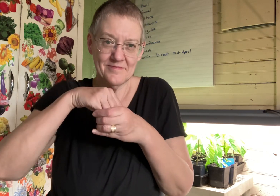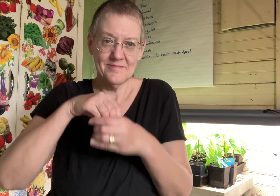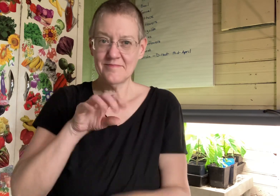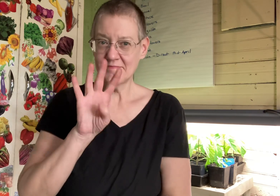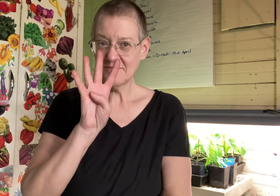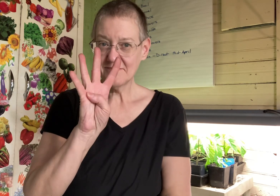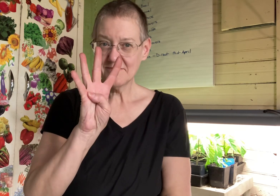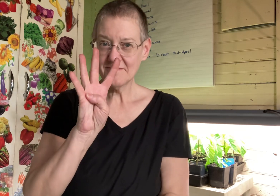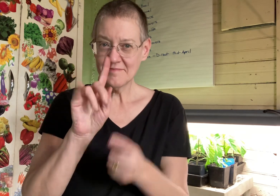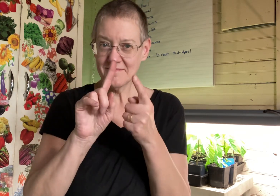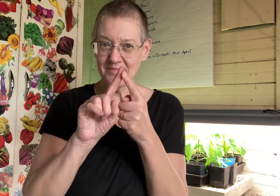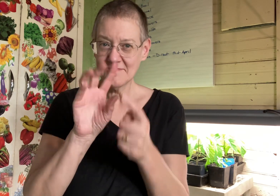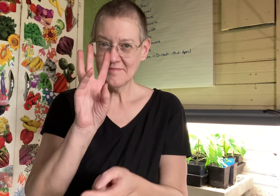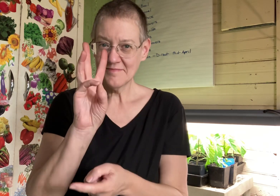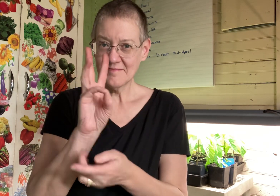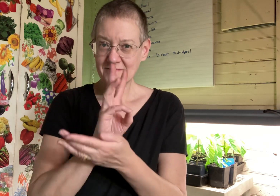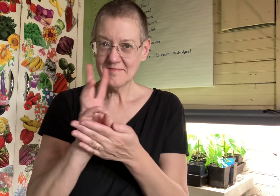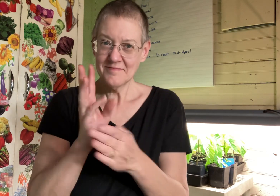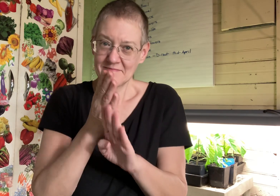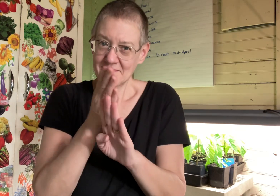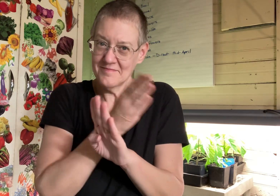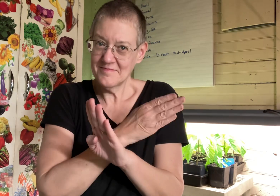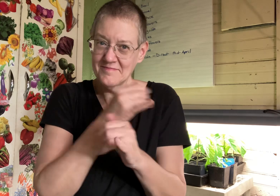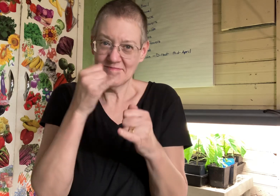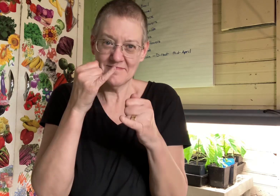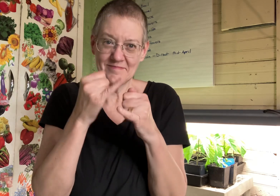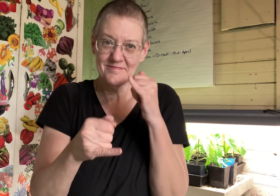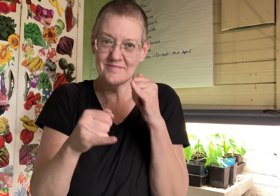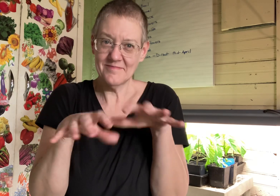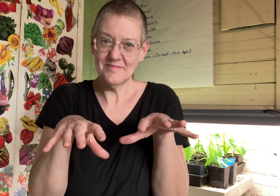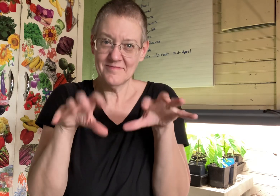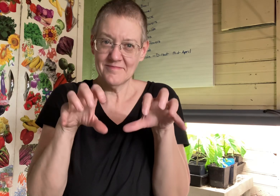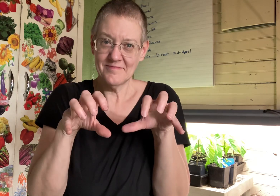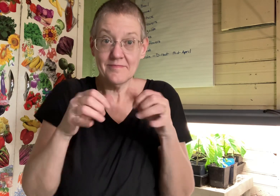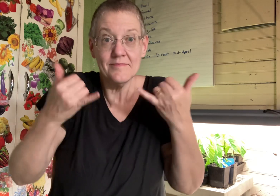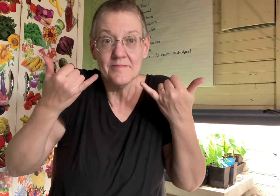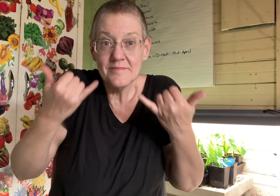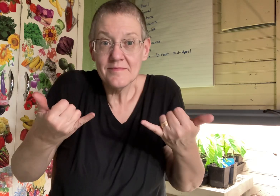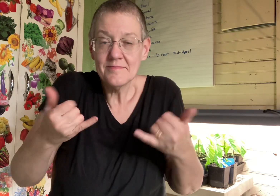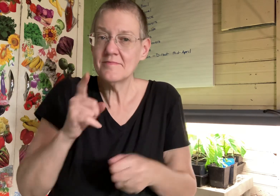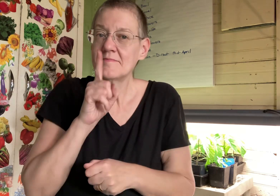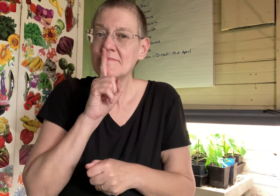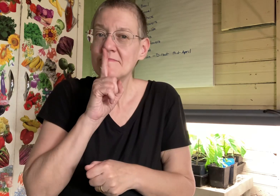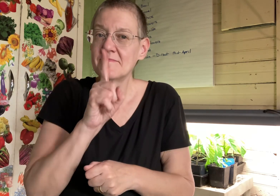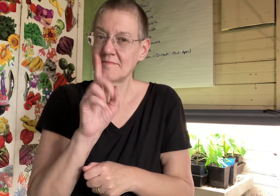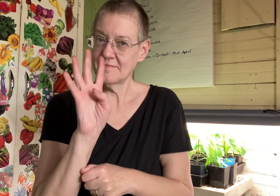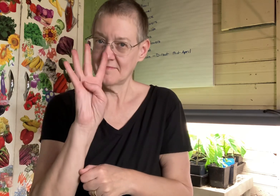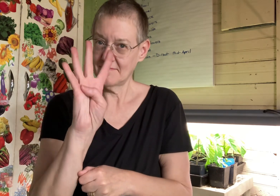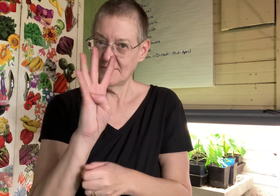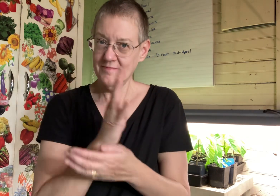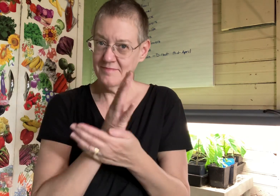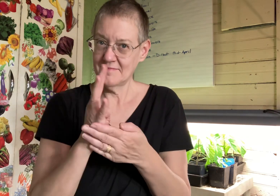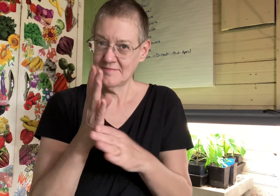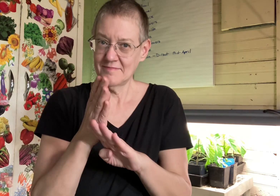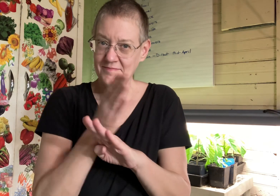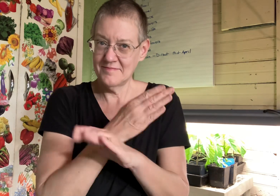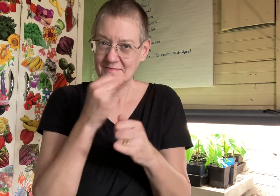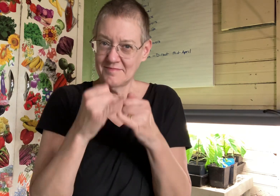them indoors 4 to 6 weeks before my last frost. Now it's currently 4 weeks before